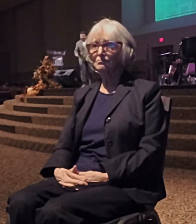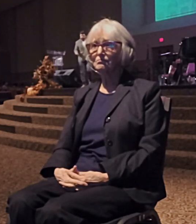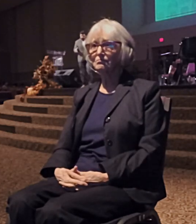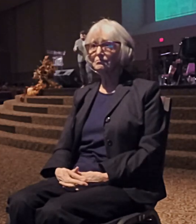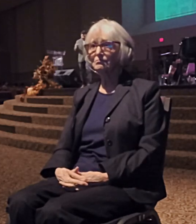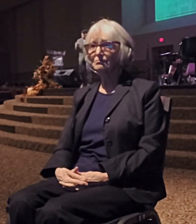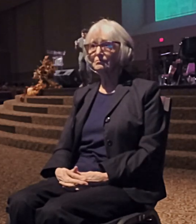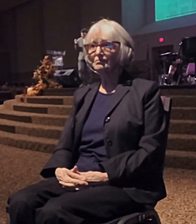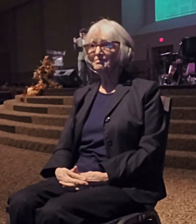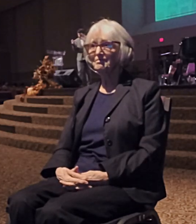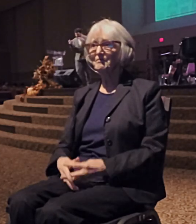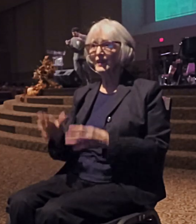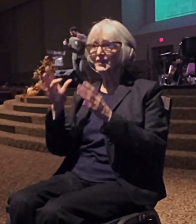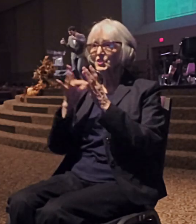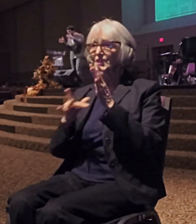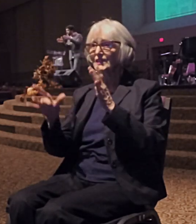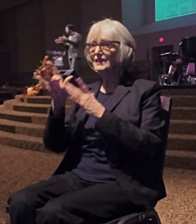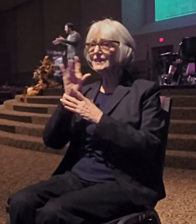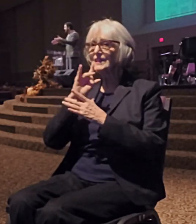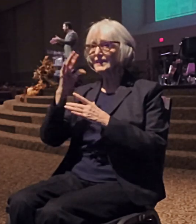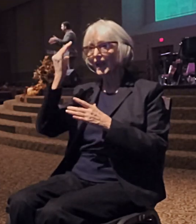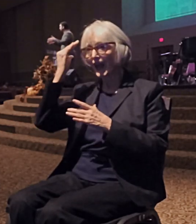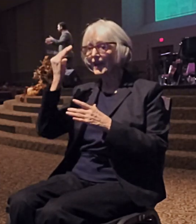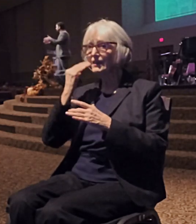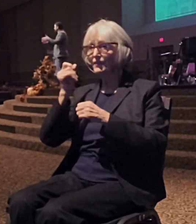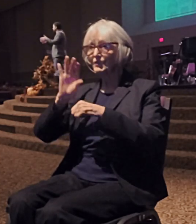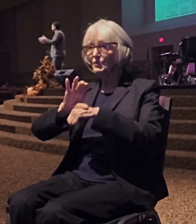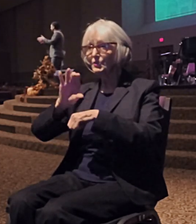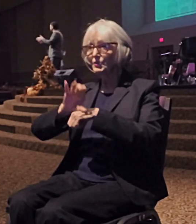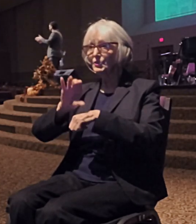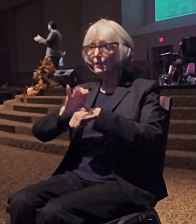And it says that Jesus is the head of the church, his body.